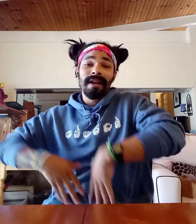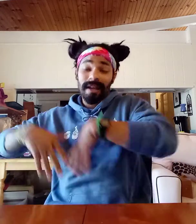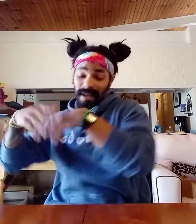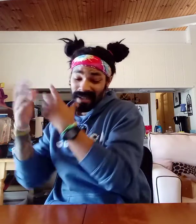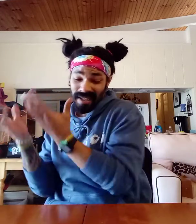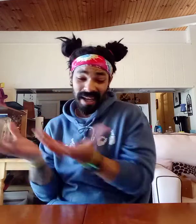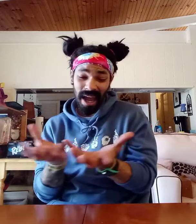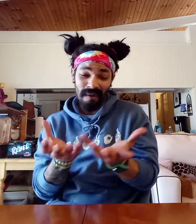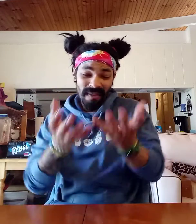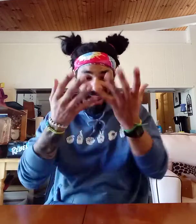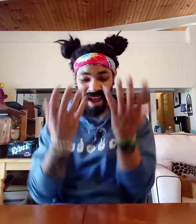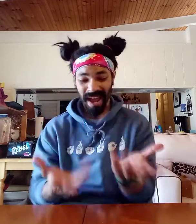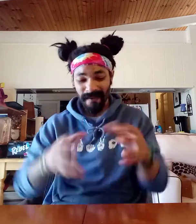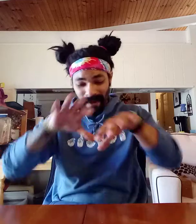To carry the heavy load